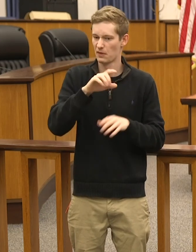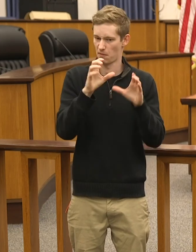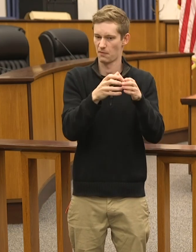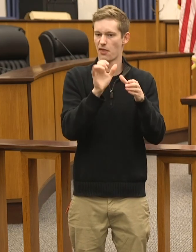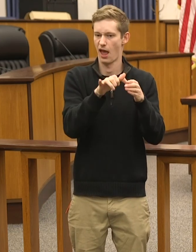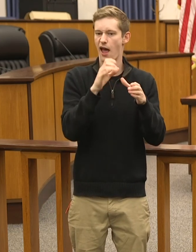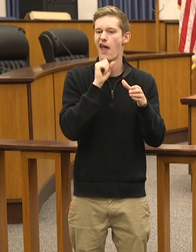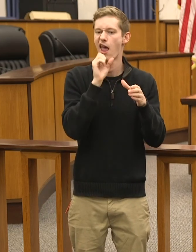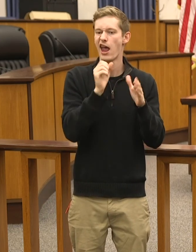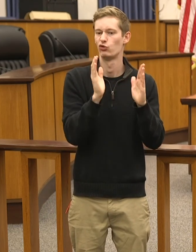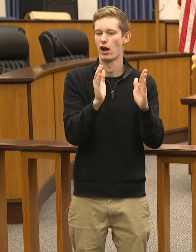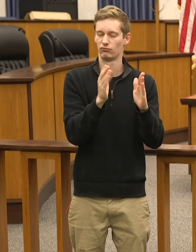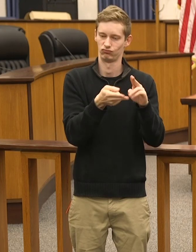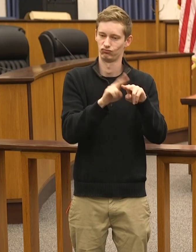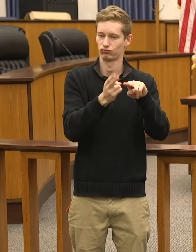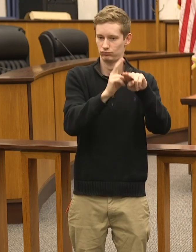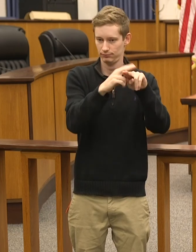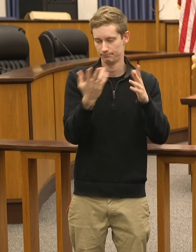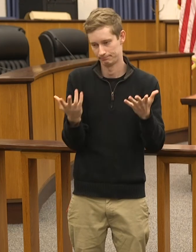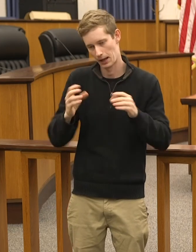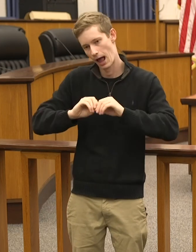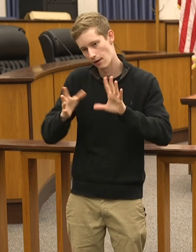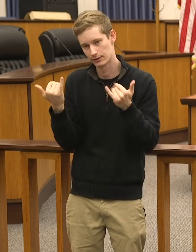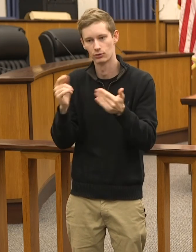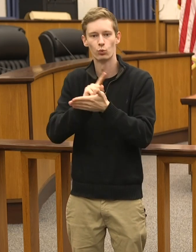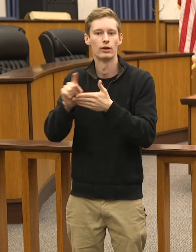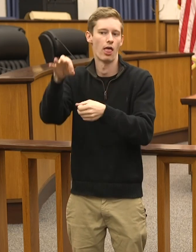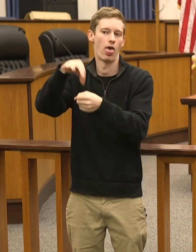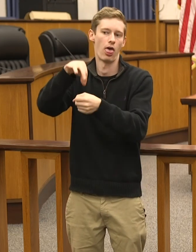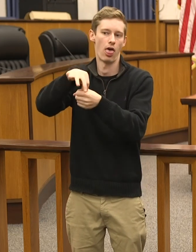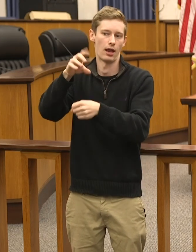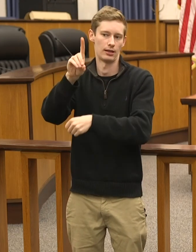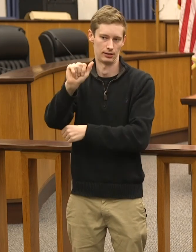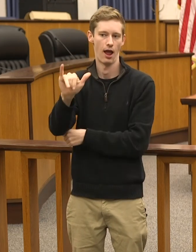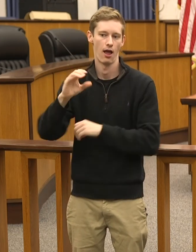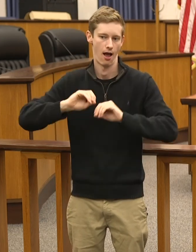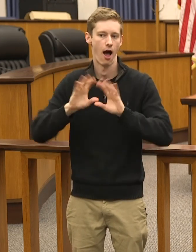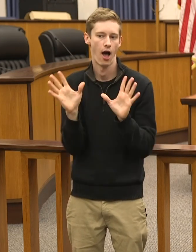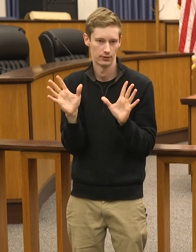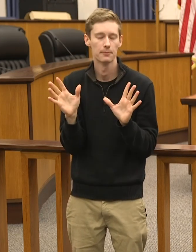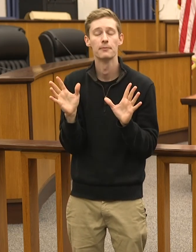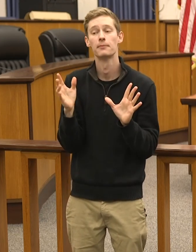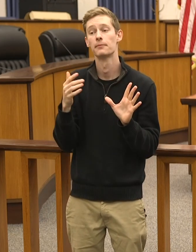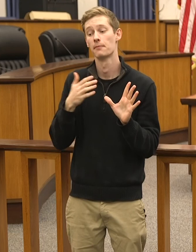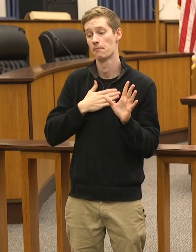Couple of other updates. You know, obviously we had an election day here this week. By all accounts, by my own observations and